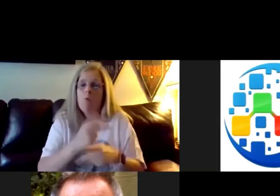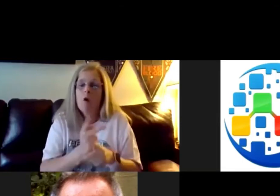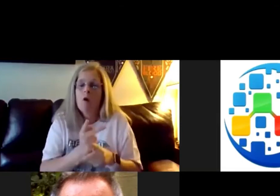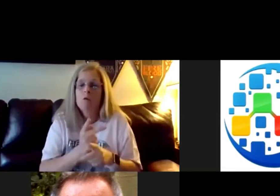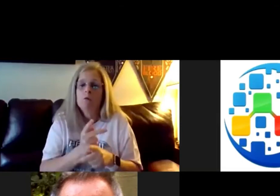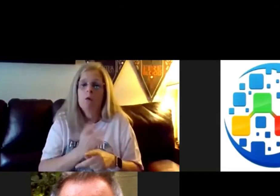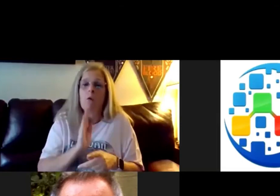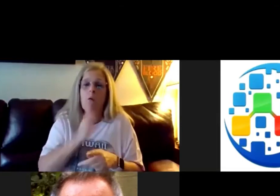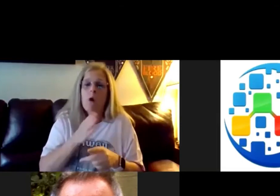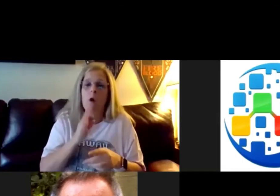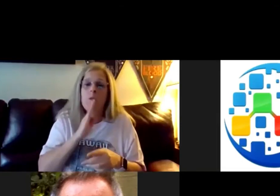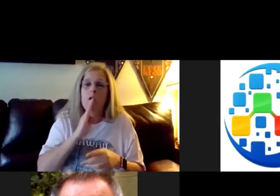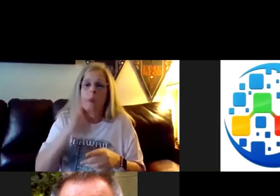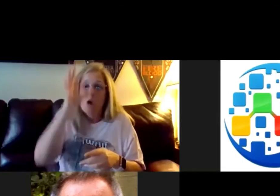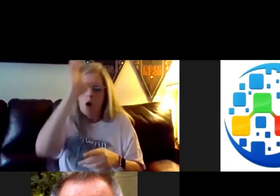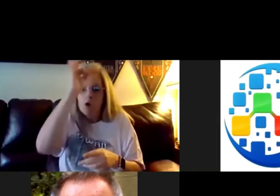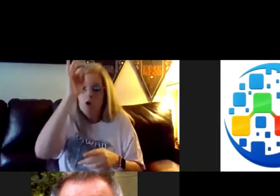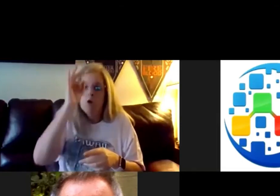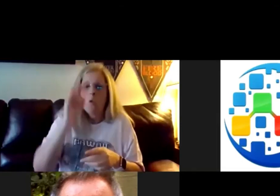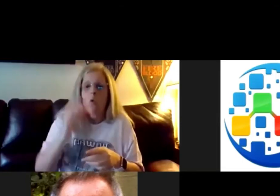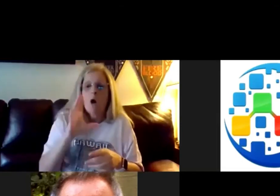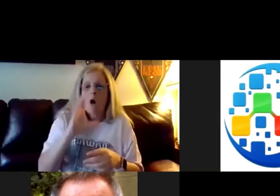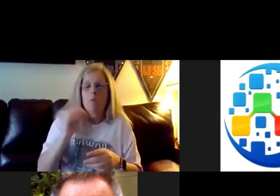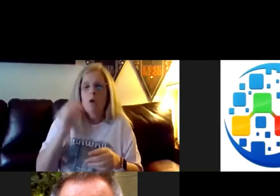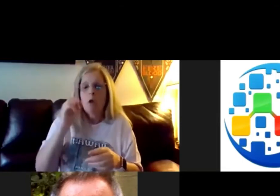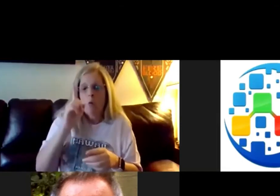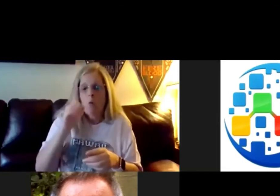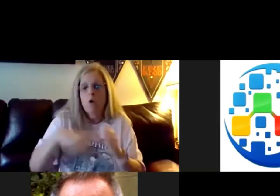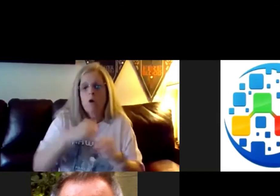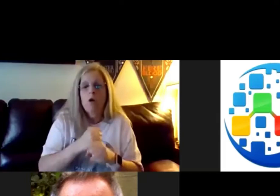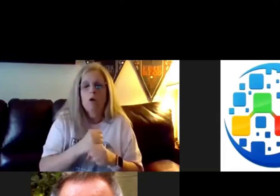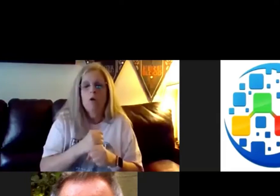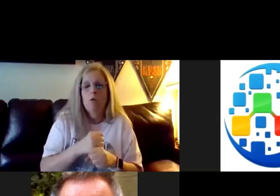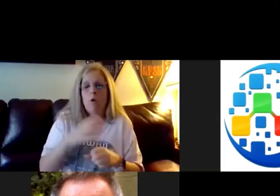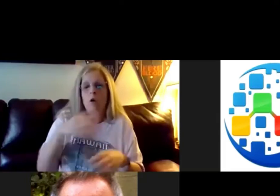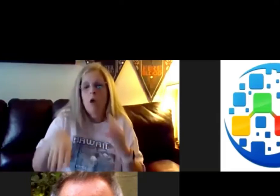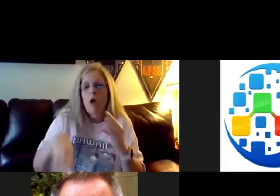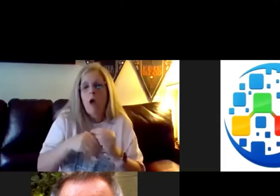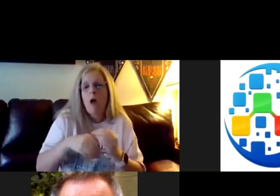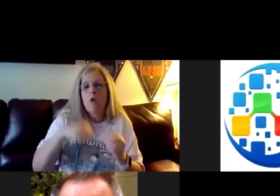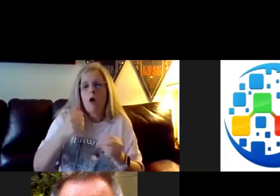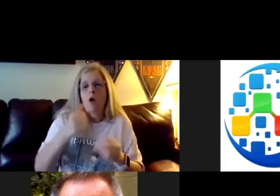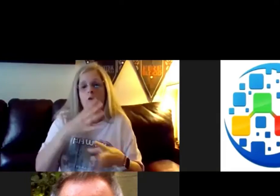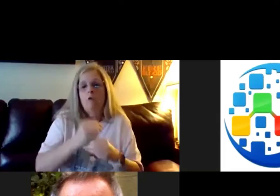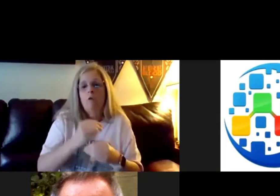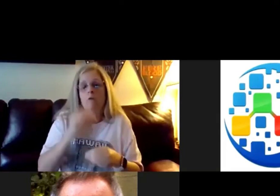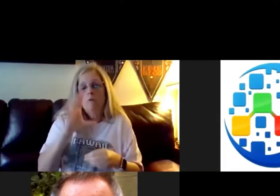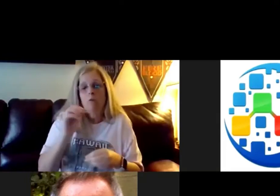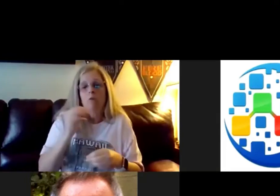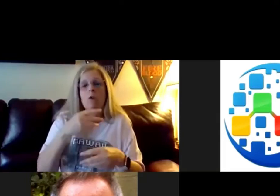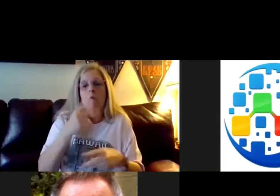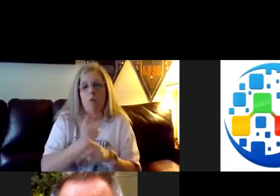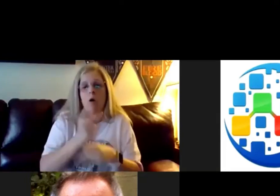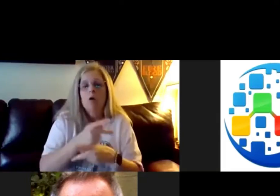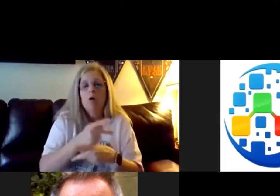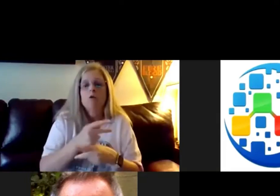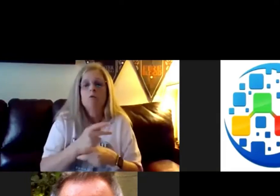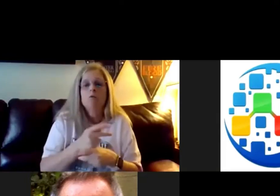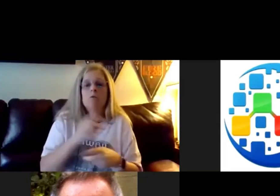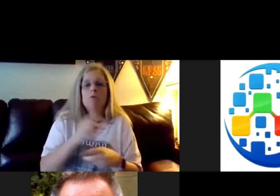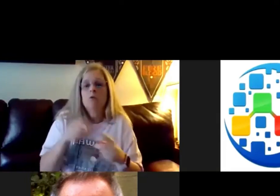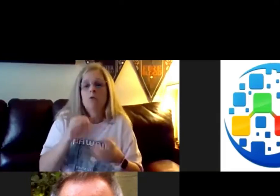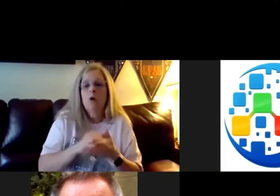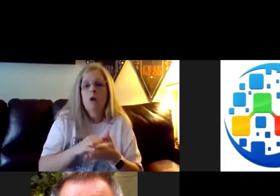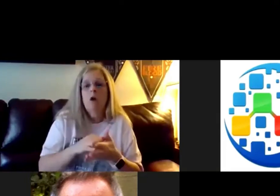be a unicorn company in 1 year. When you add the other 50 products to that, Onpassive will be a unicorn